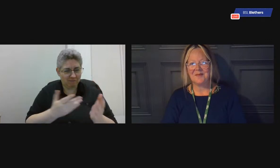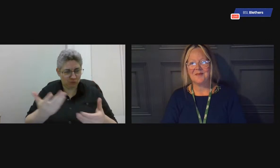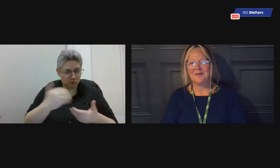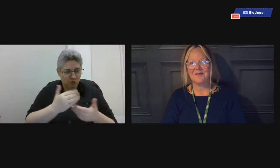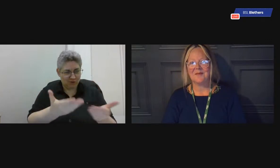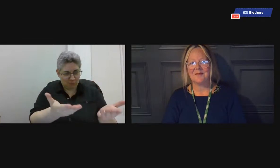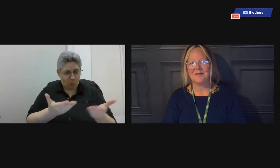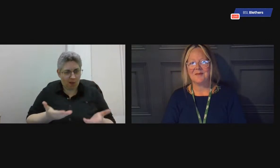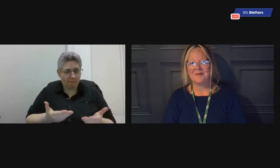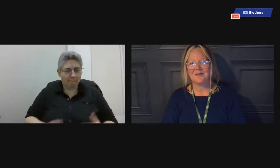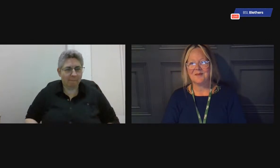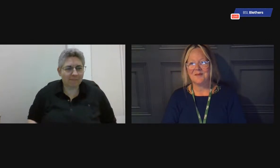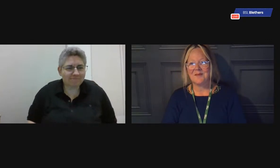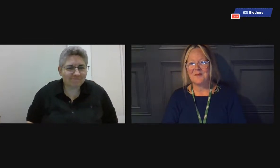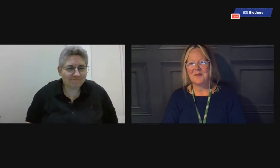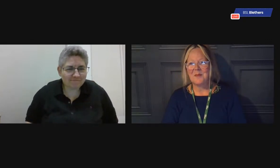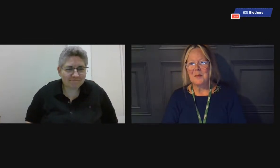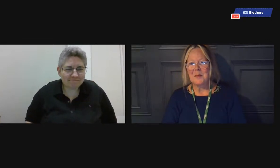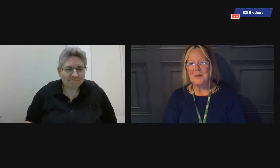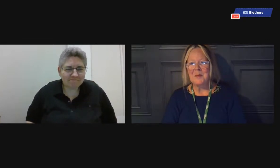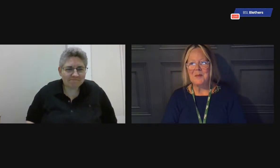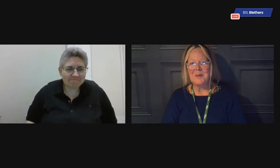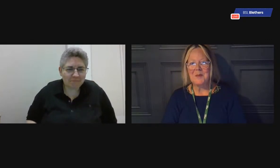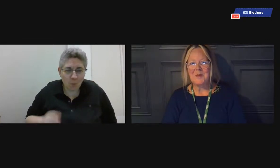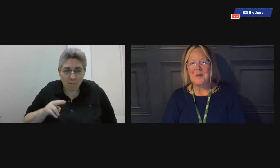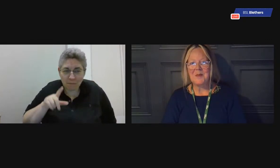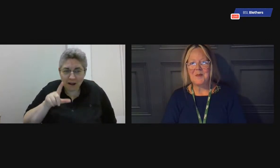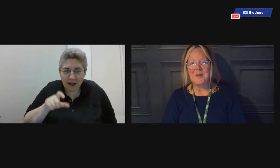this is Colleen.